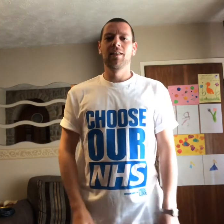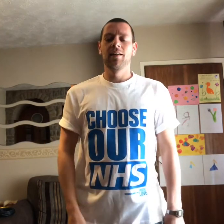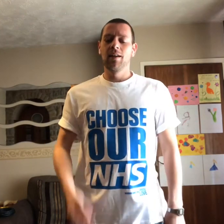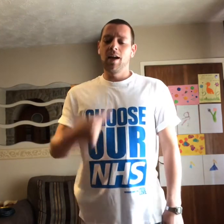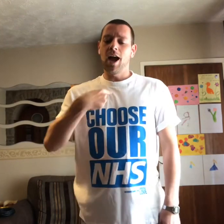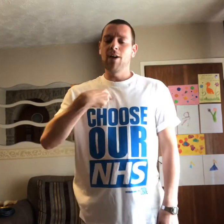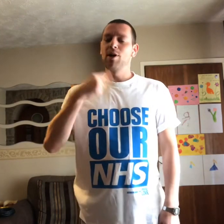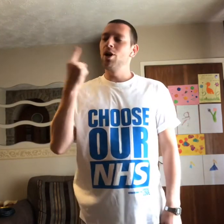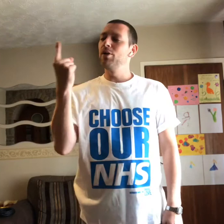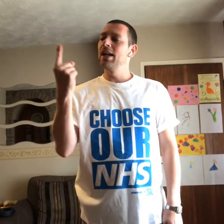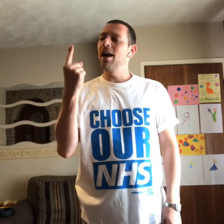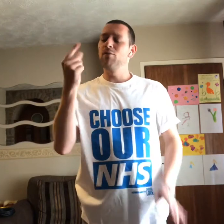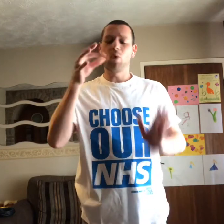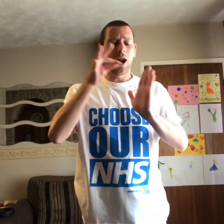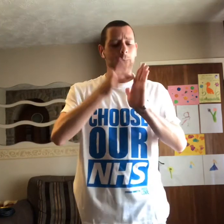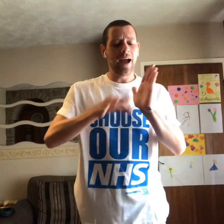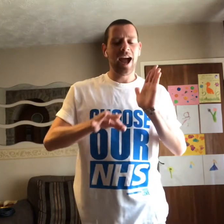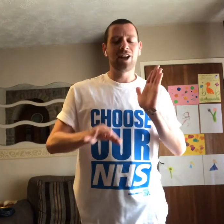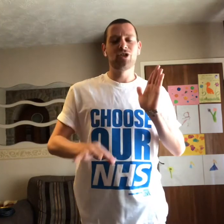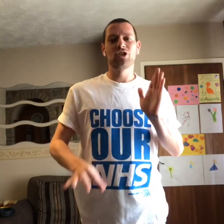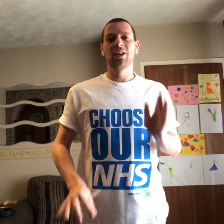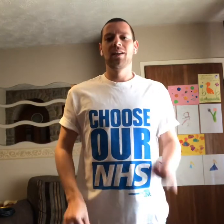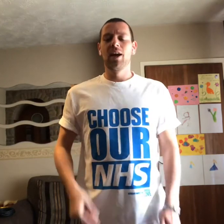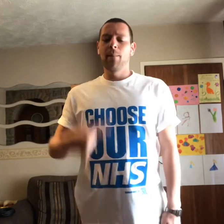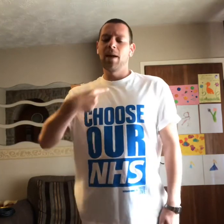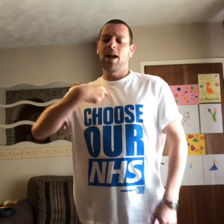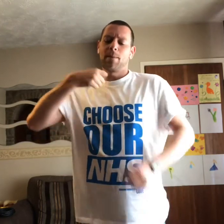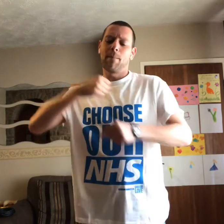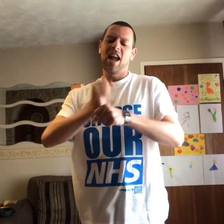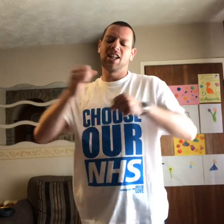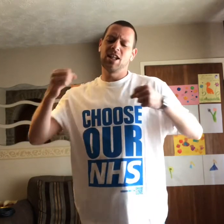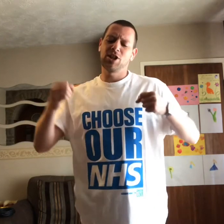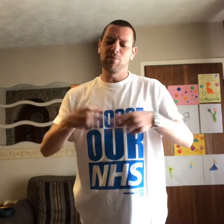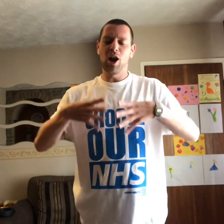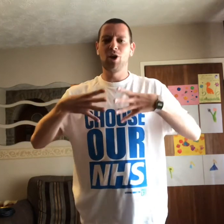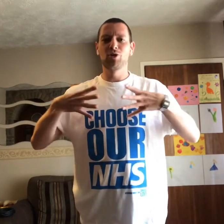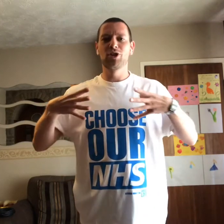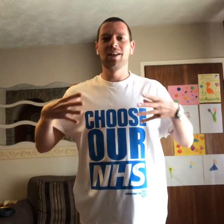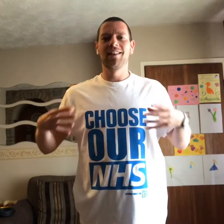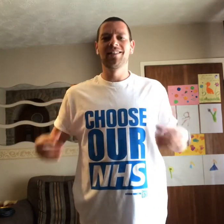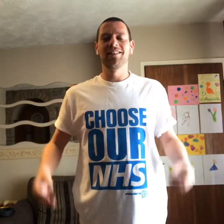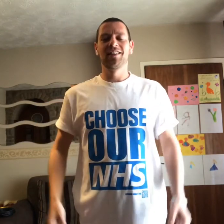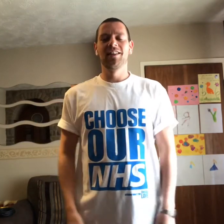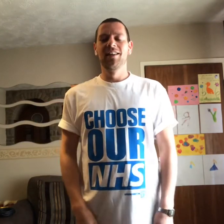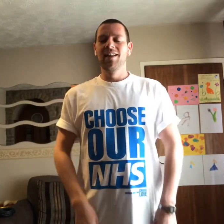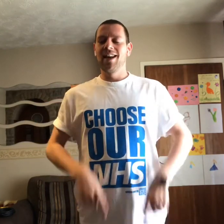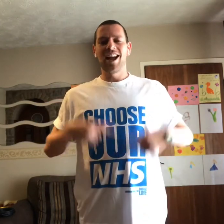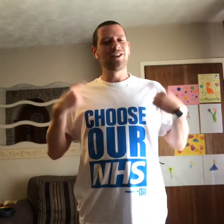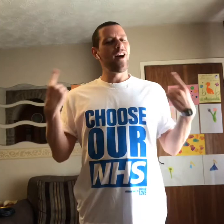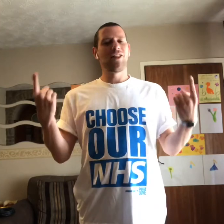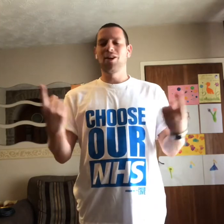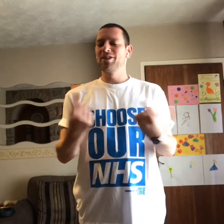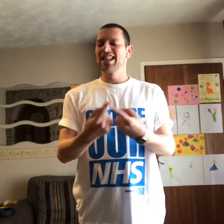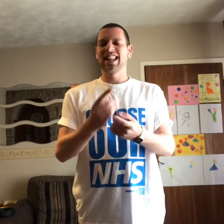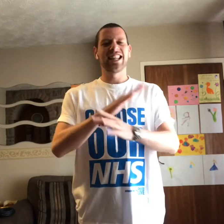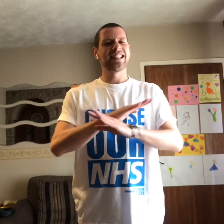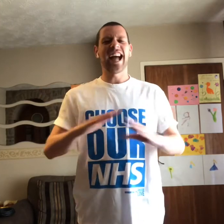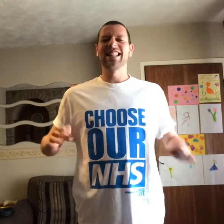I might only have one match, but I can make an explosion And all those things I